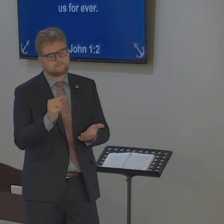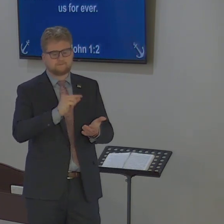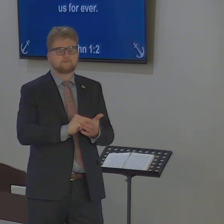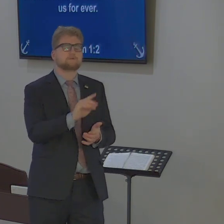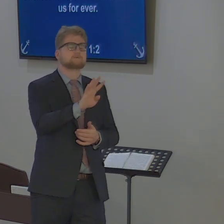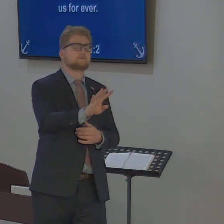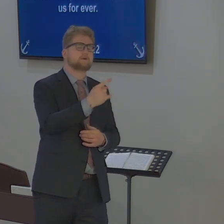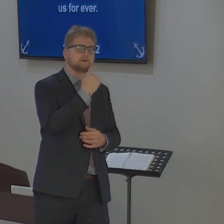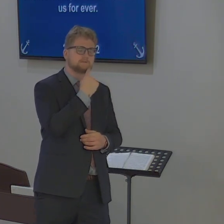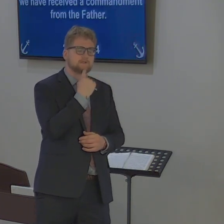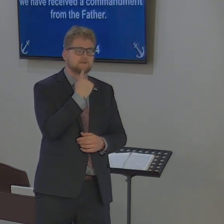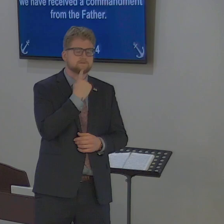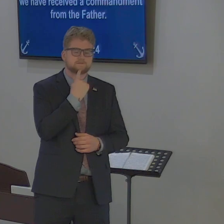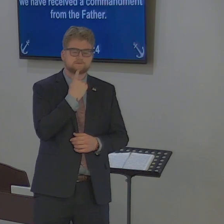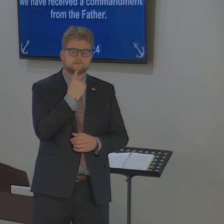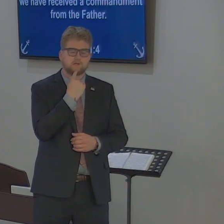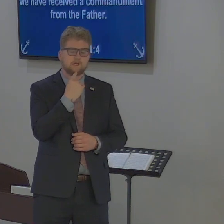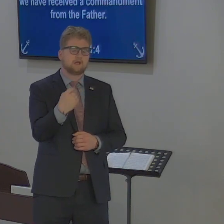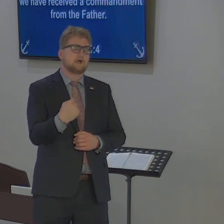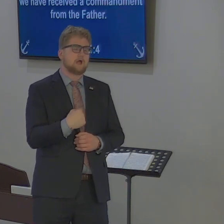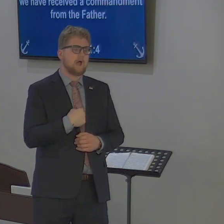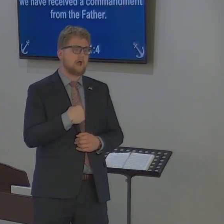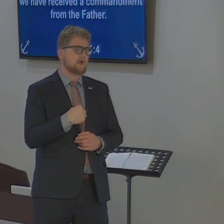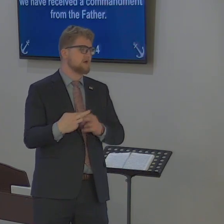to them,